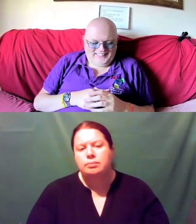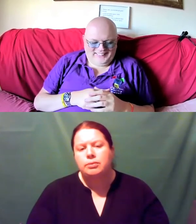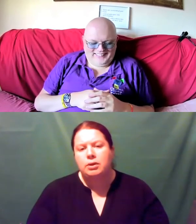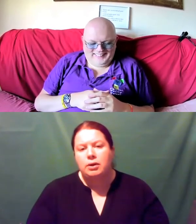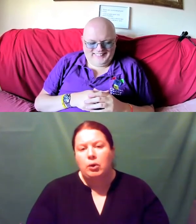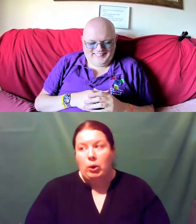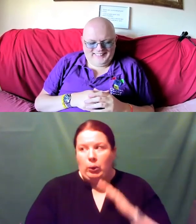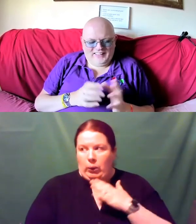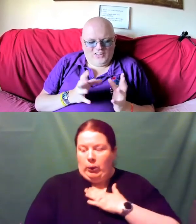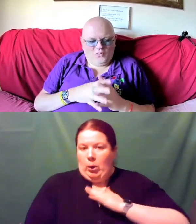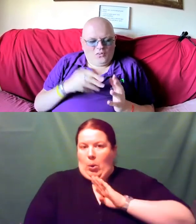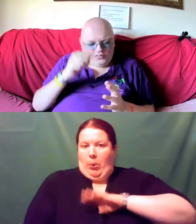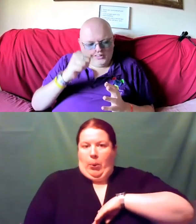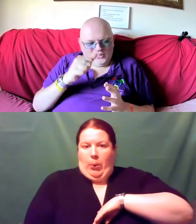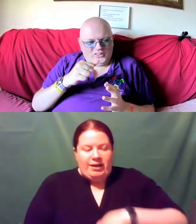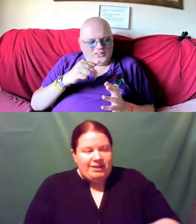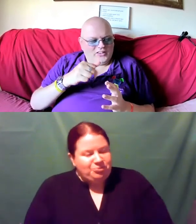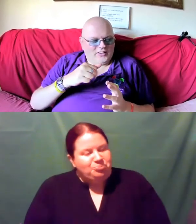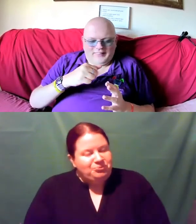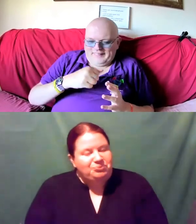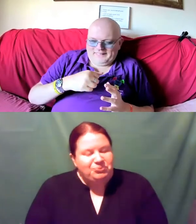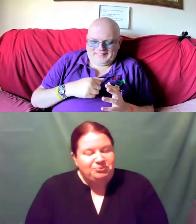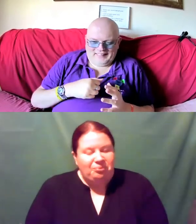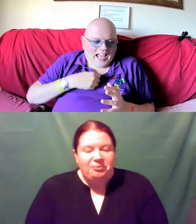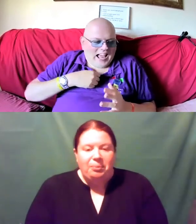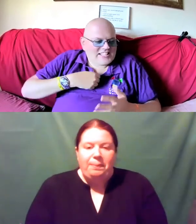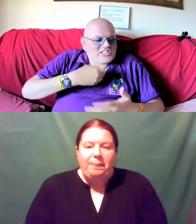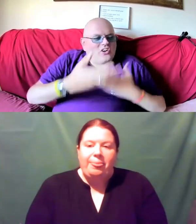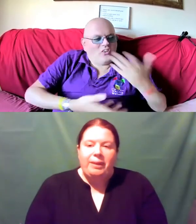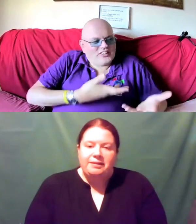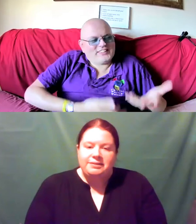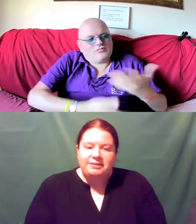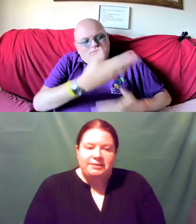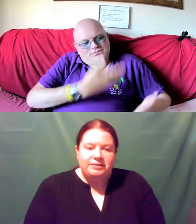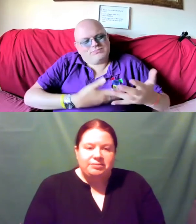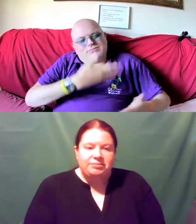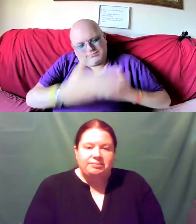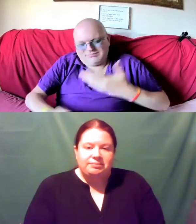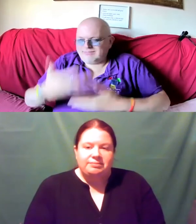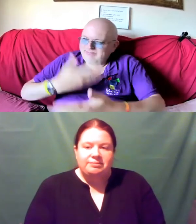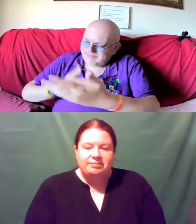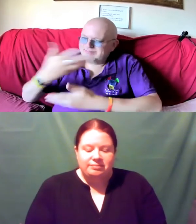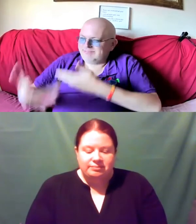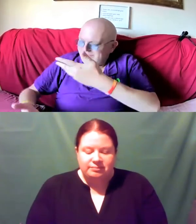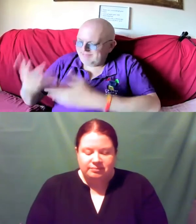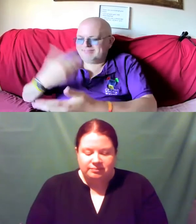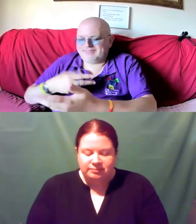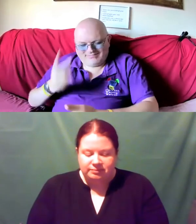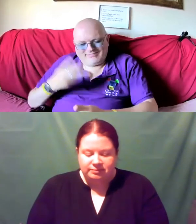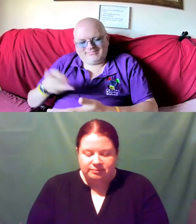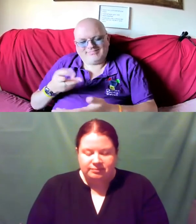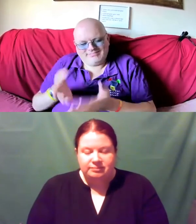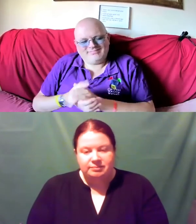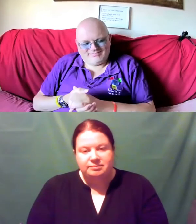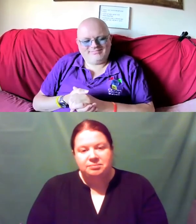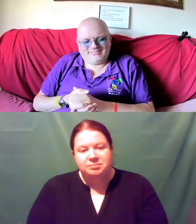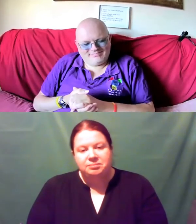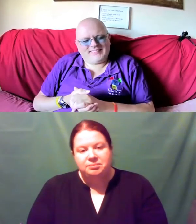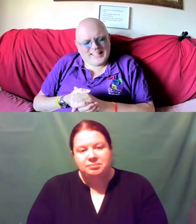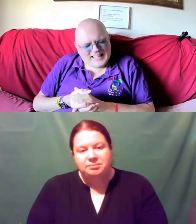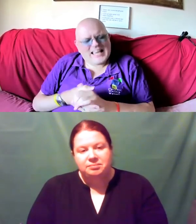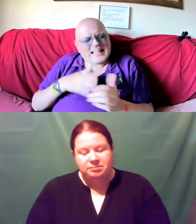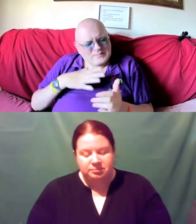I mean, we've both told our own stories and little bits of each other's stories a number of times. No, I mean, it's been